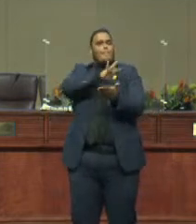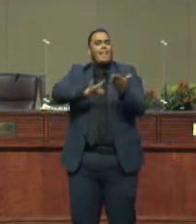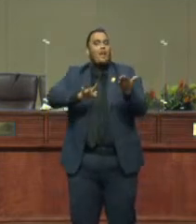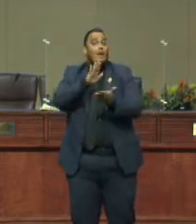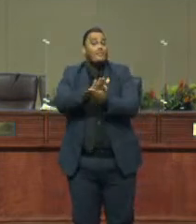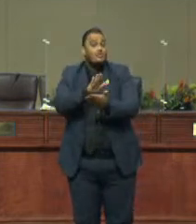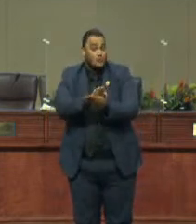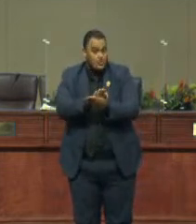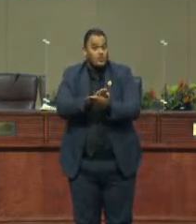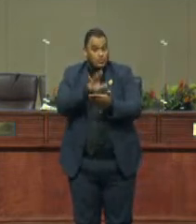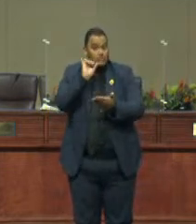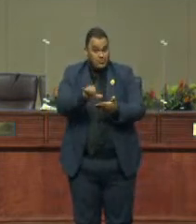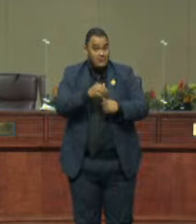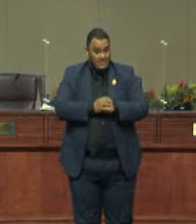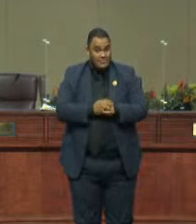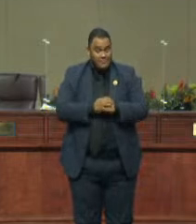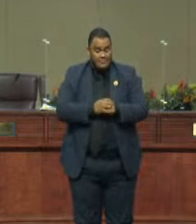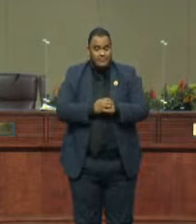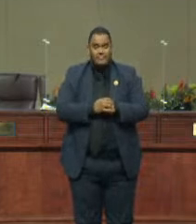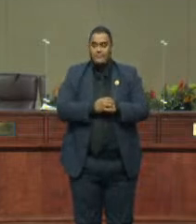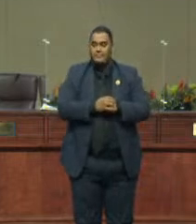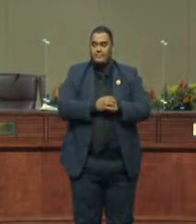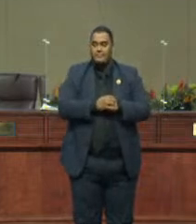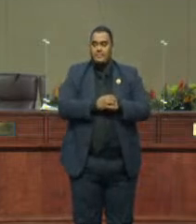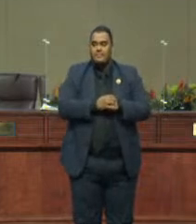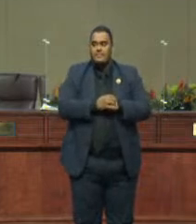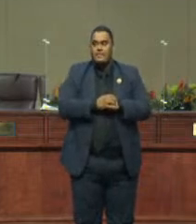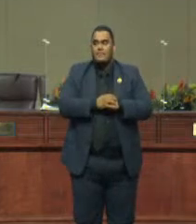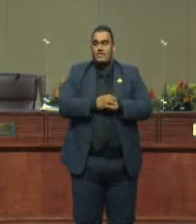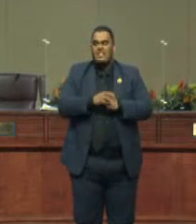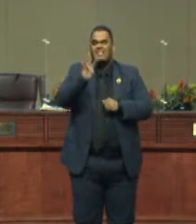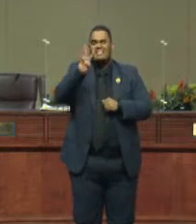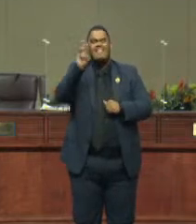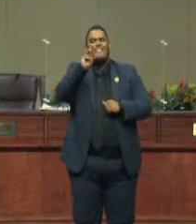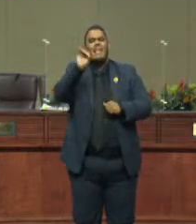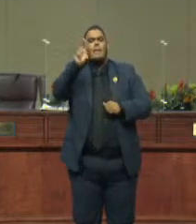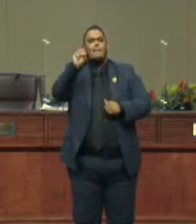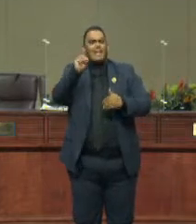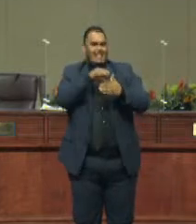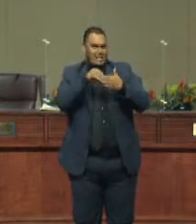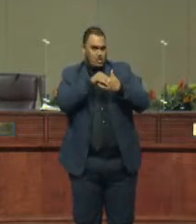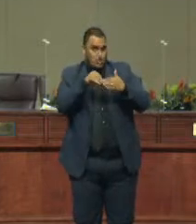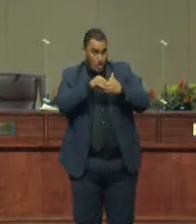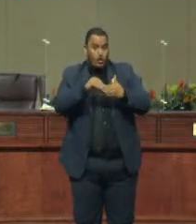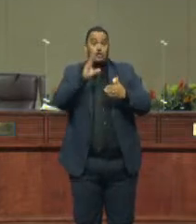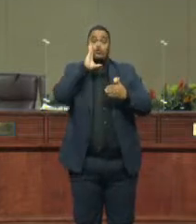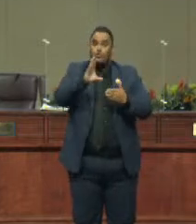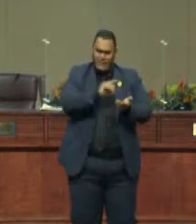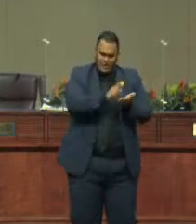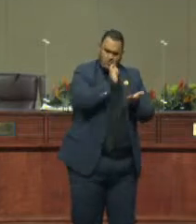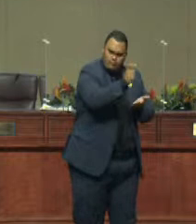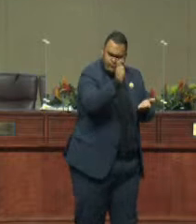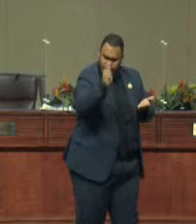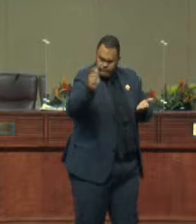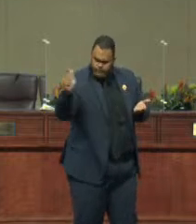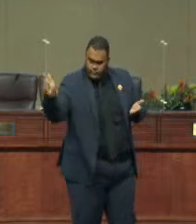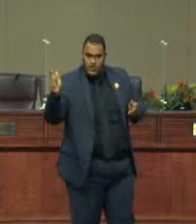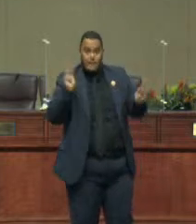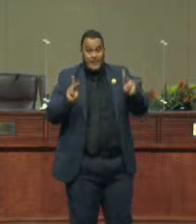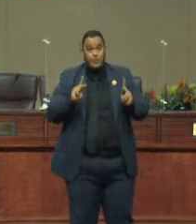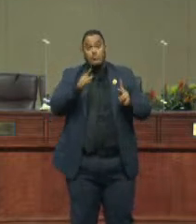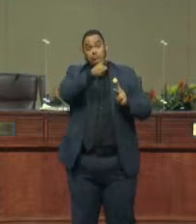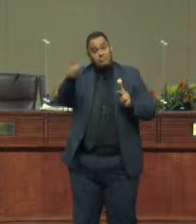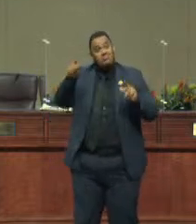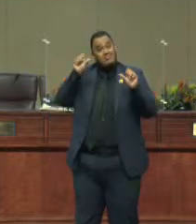Central Florida. But Orange County residents can apply for tuition assistance through Career Source of Central